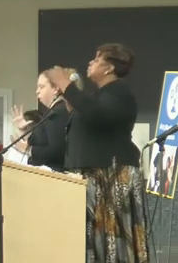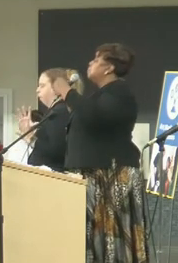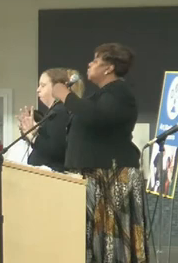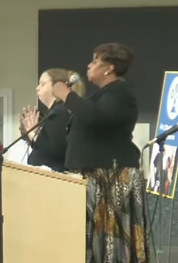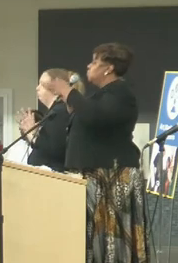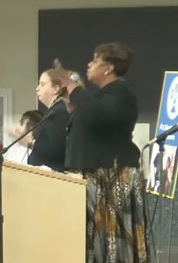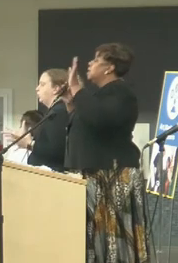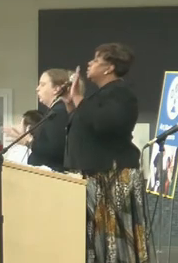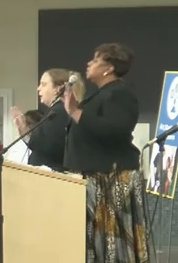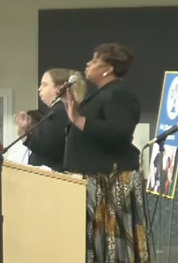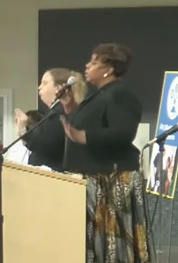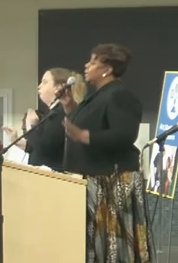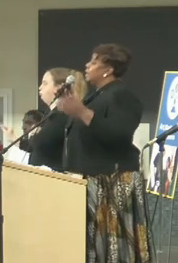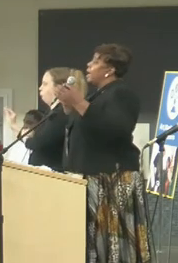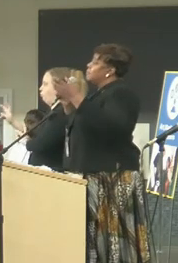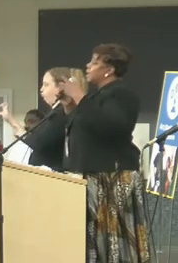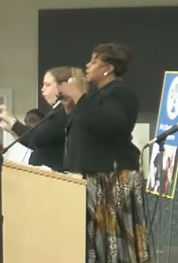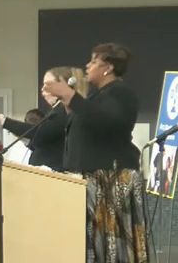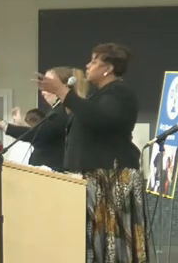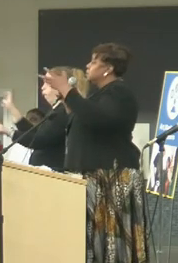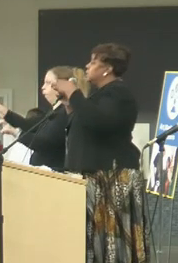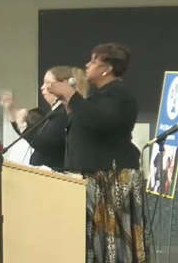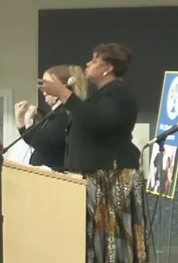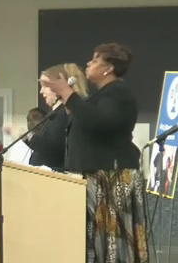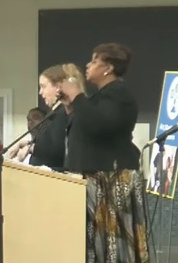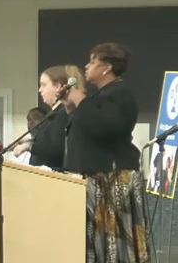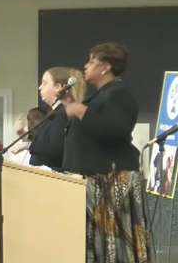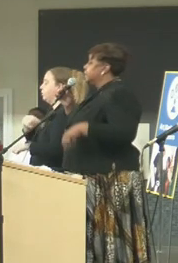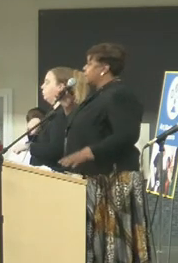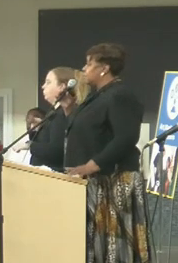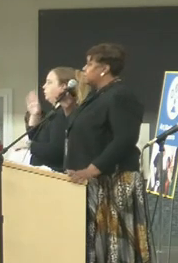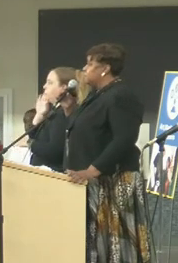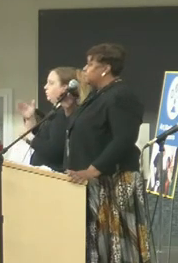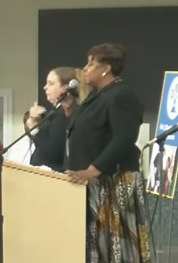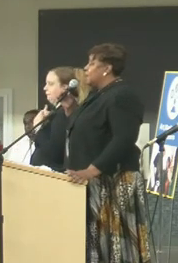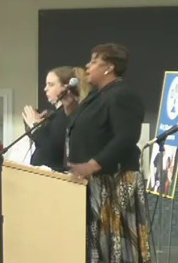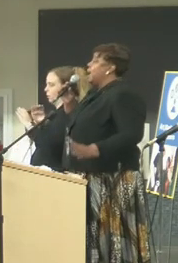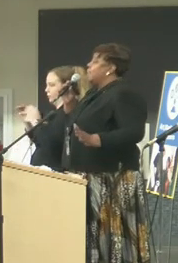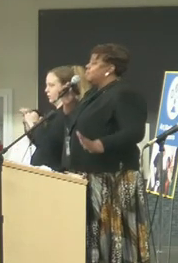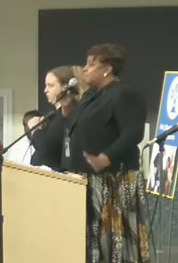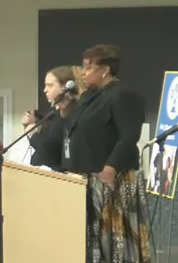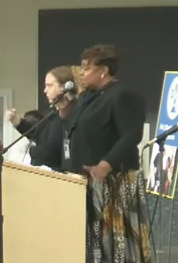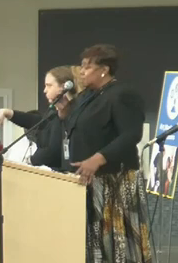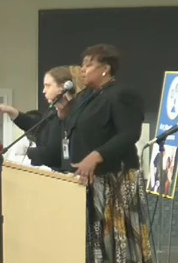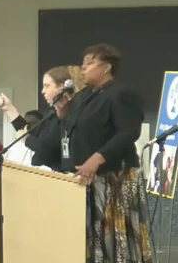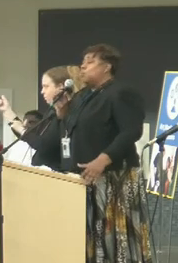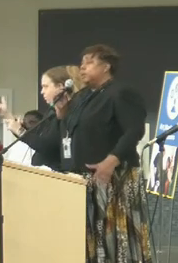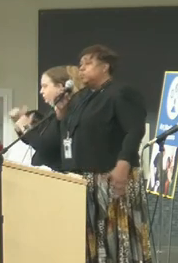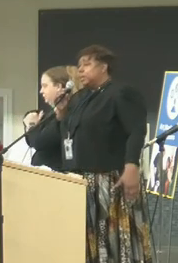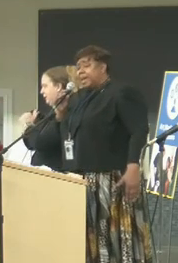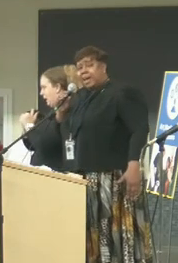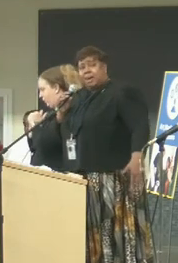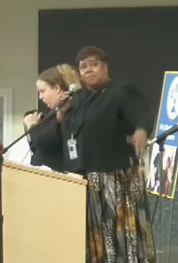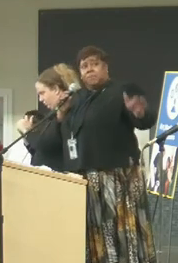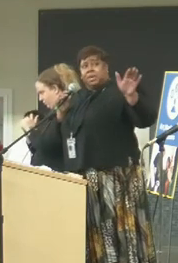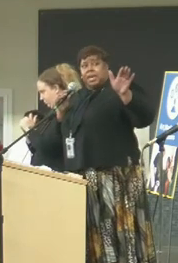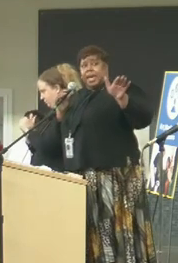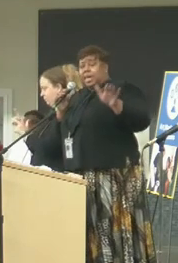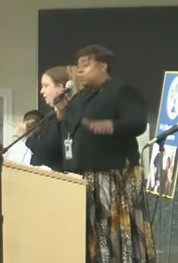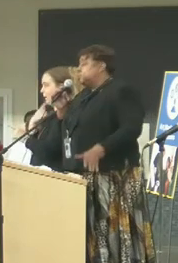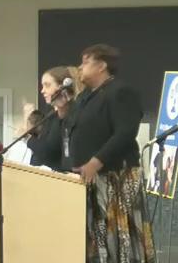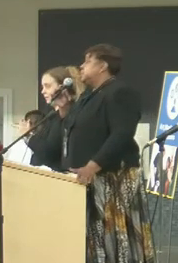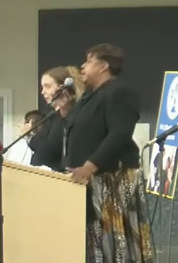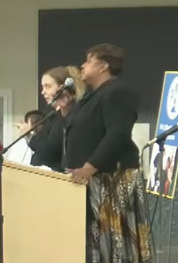to move so that we can have that conversation with you together. And then we will have